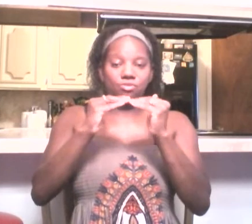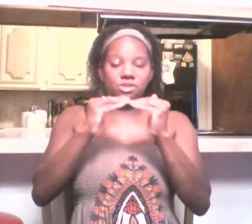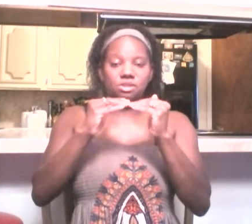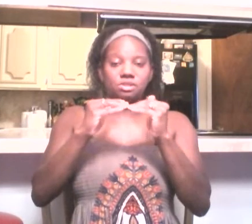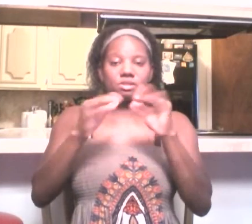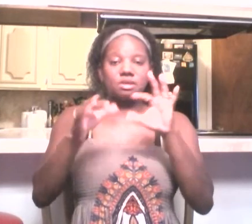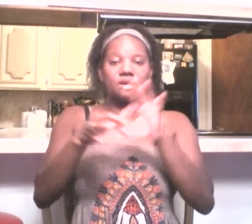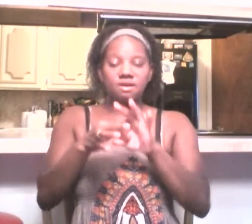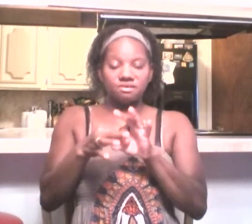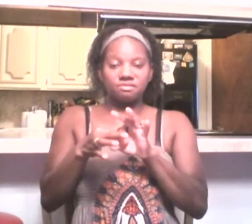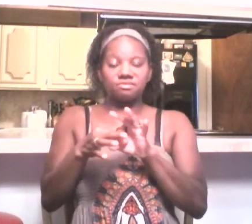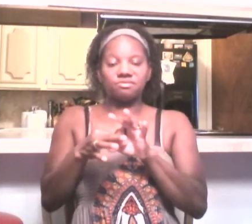amount of